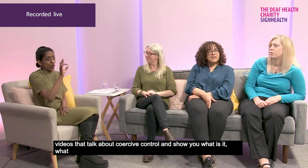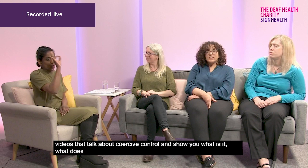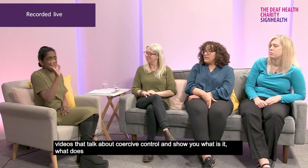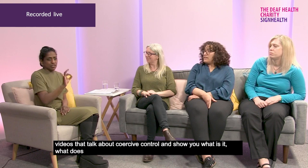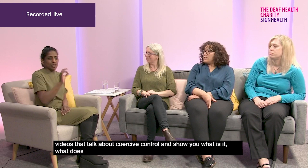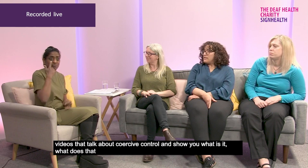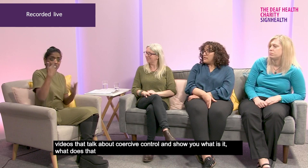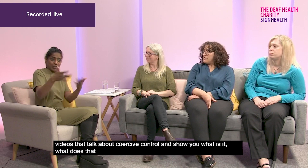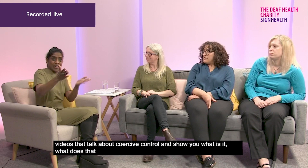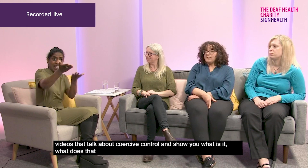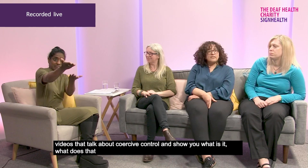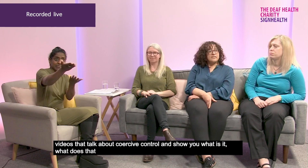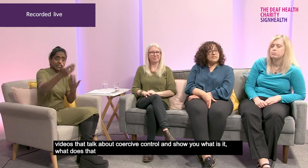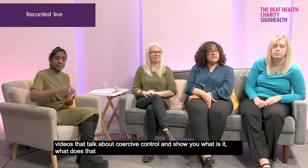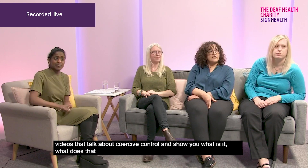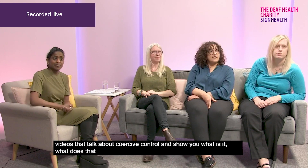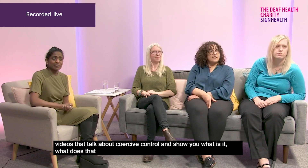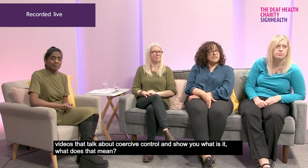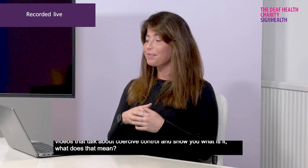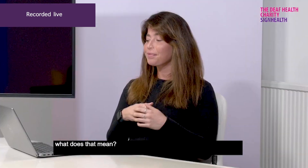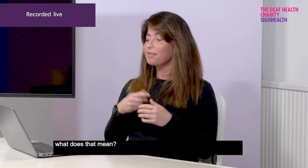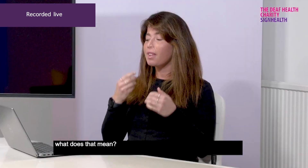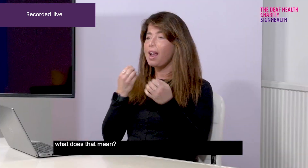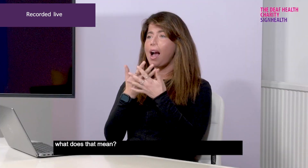Okay, so we've got time for two more questions from Chelsea.